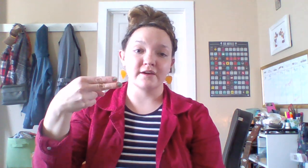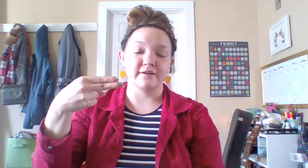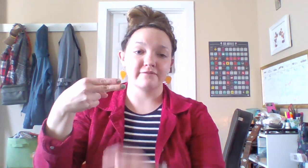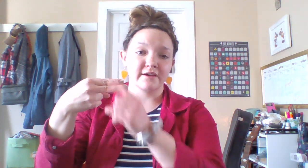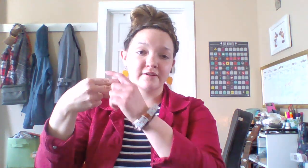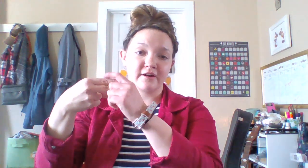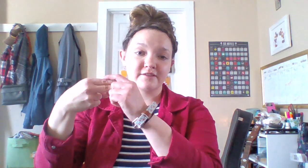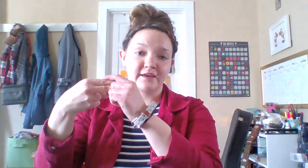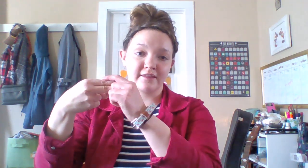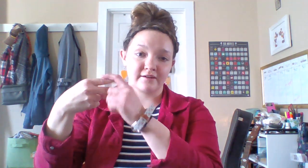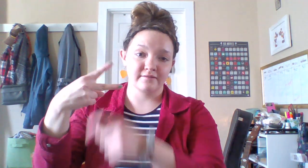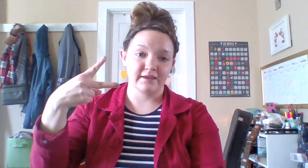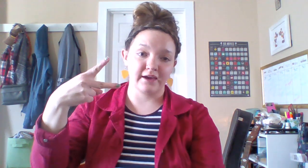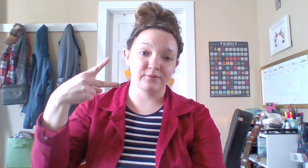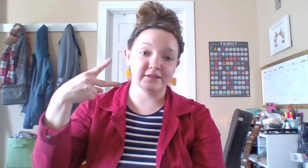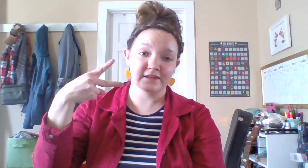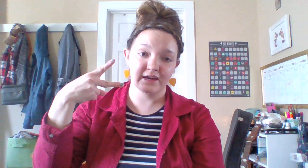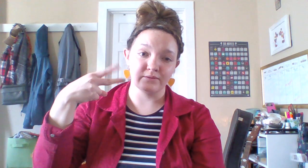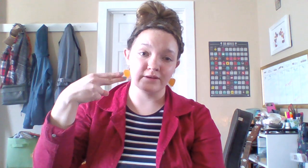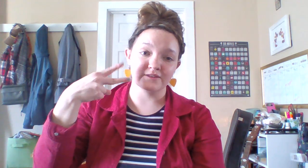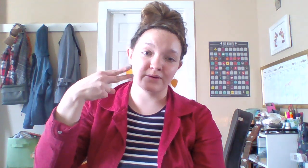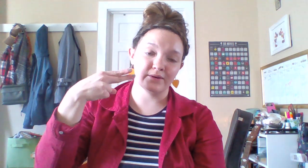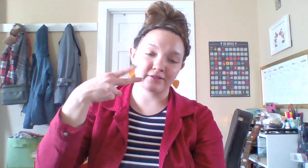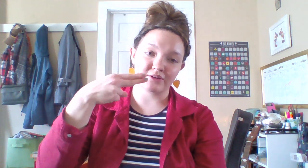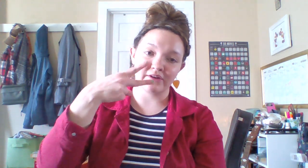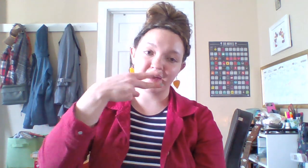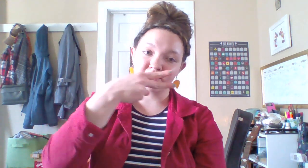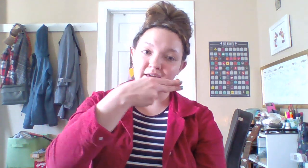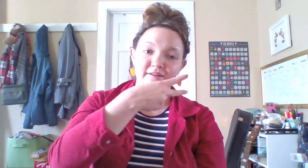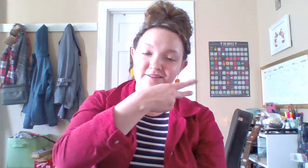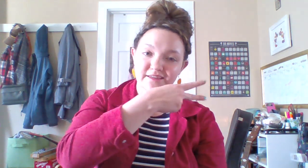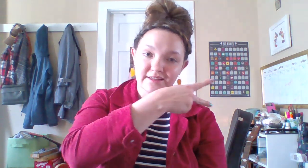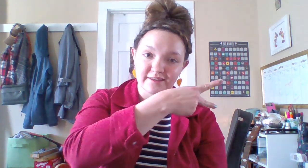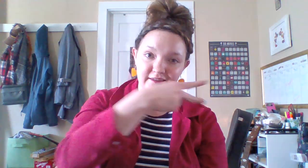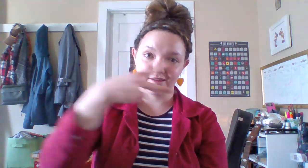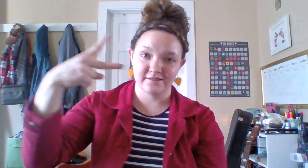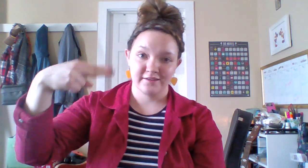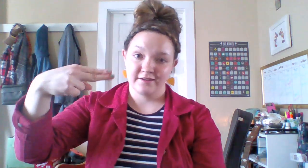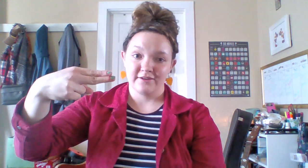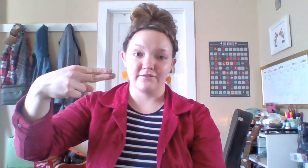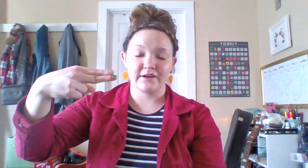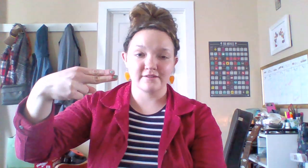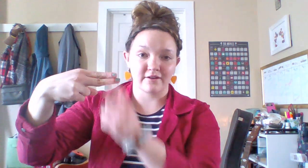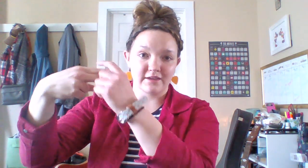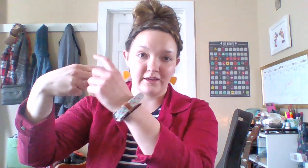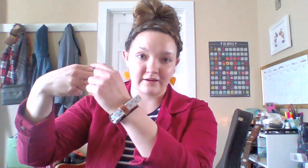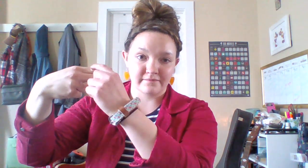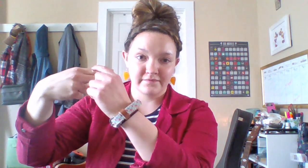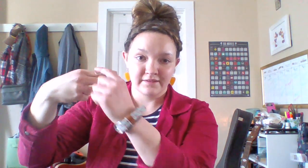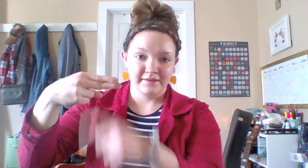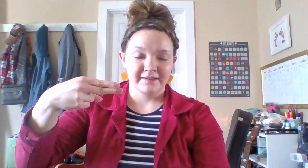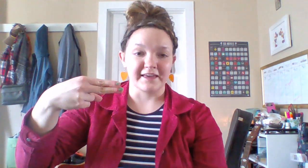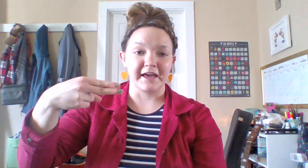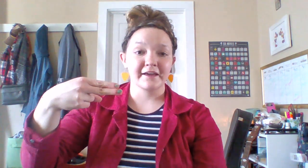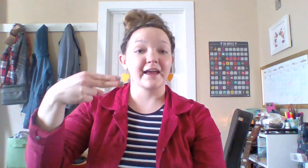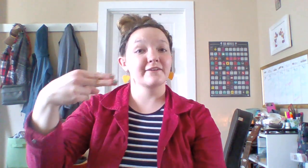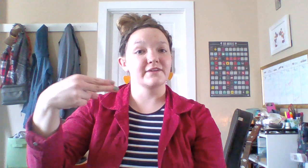that your fingers are together. Okay, once again, we don't want little alligators eating things. Your fingers are together. Okay, and